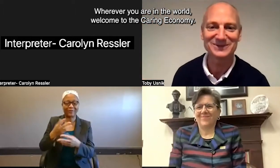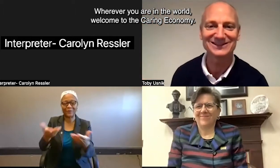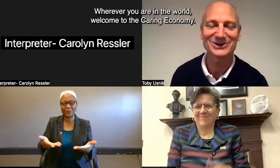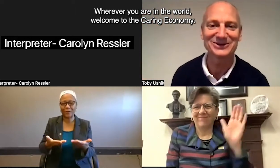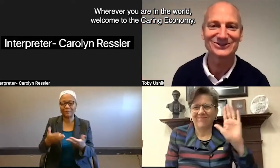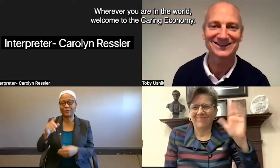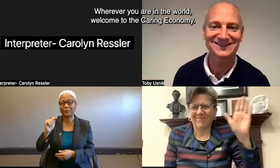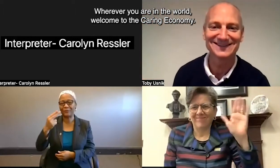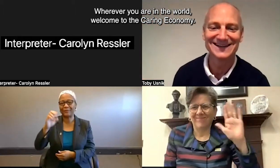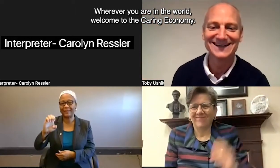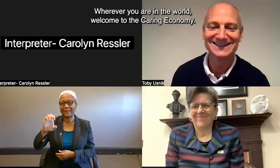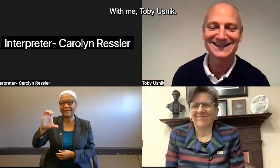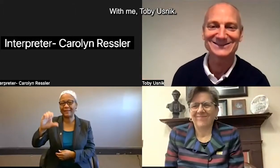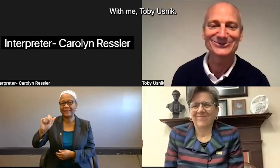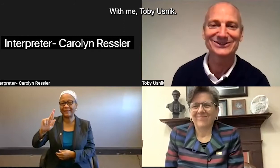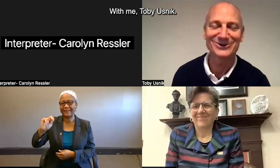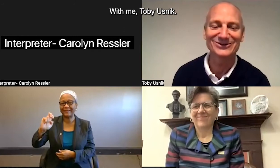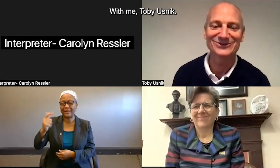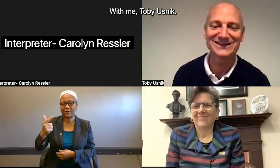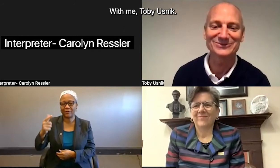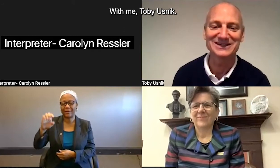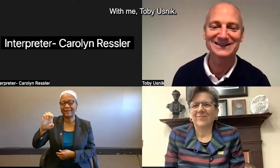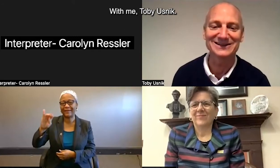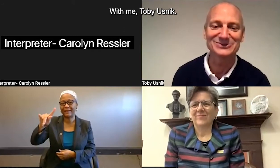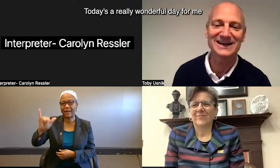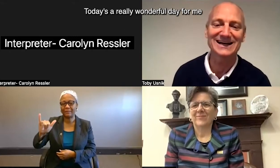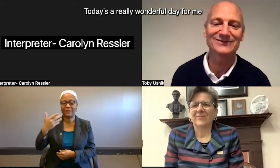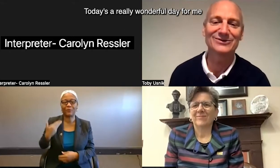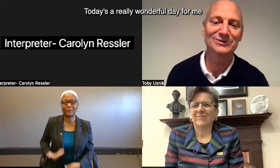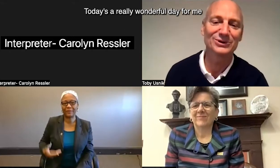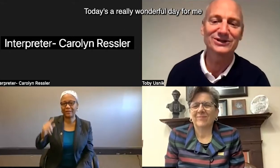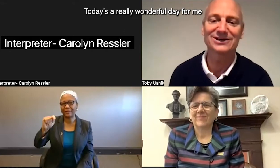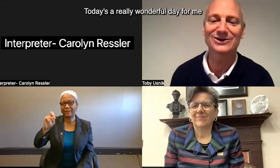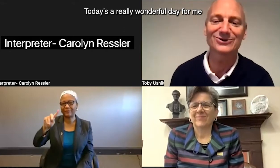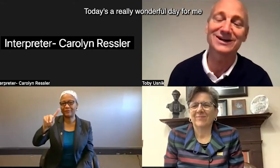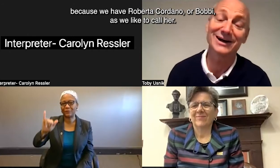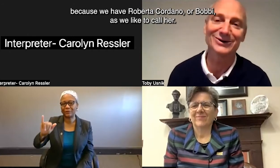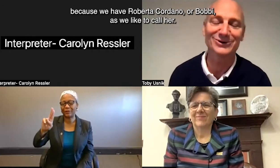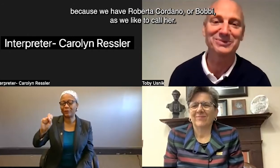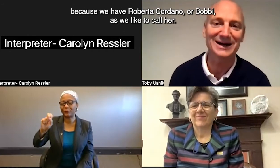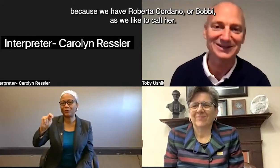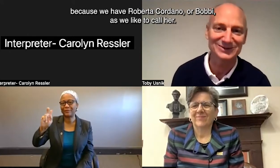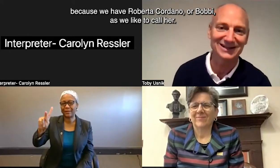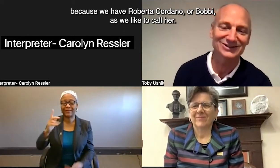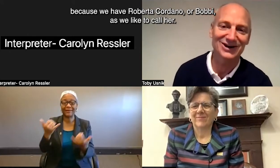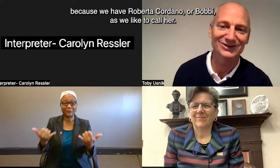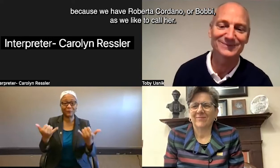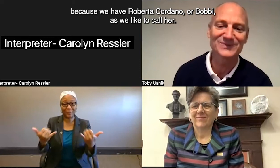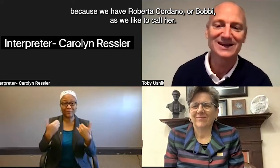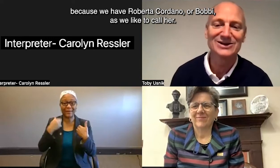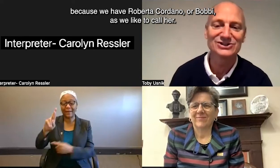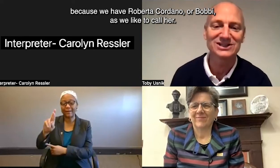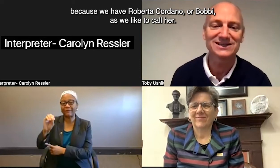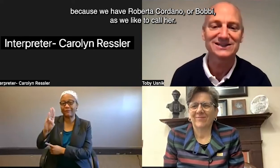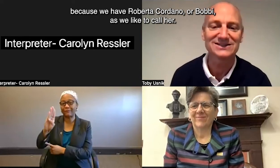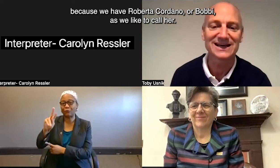with me, Toby Usnick. Today's a really wonderful day for me because we have Roberta Cordano, or Bobby as we like to call her.